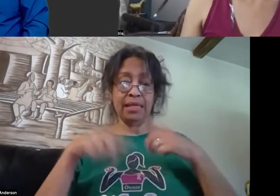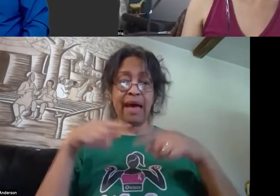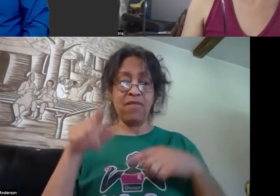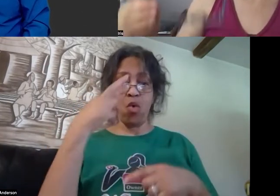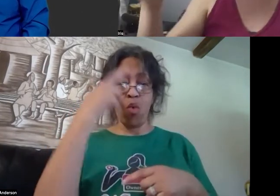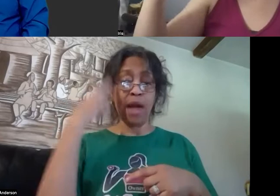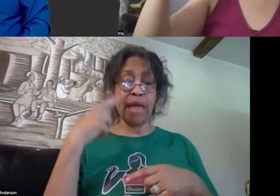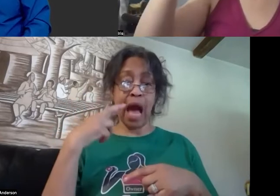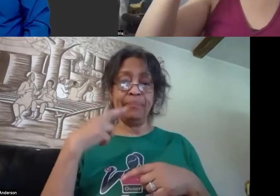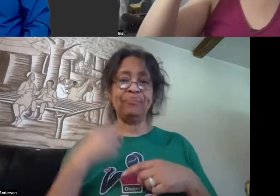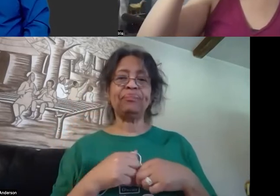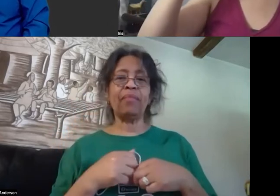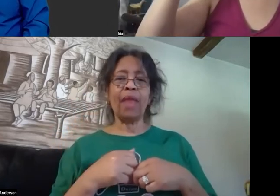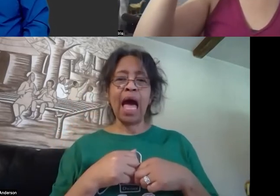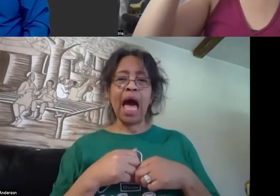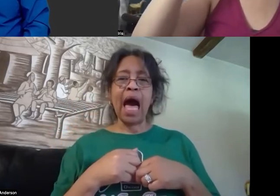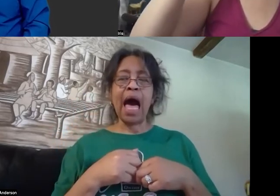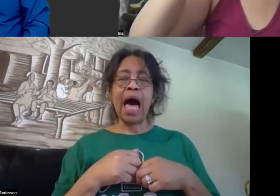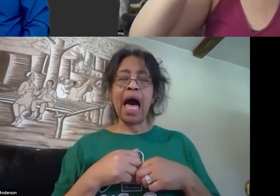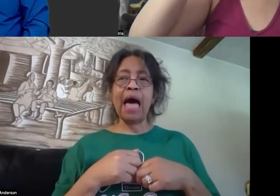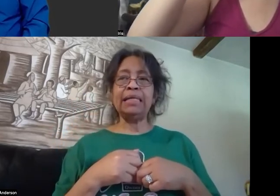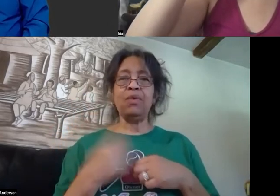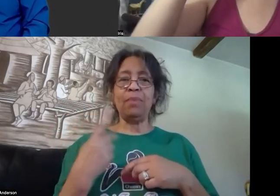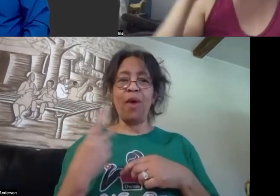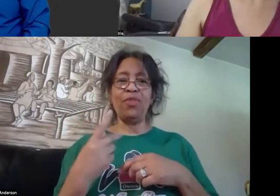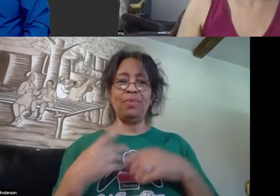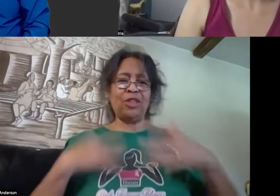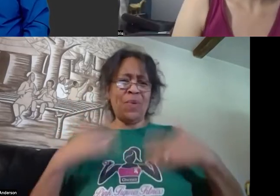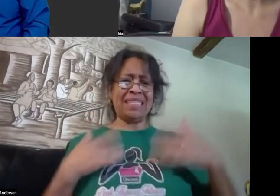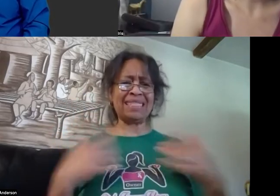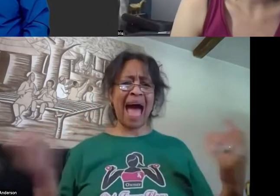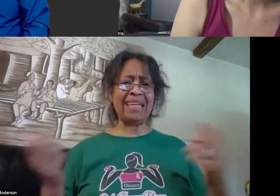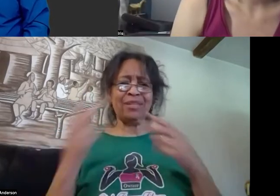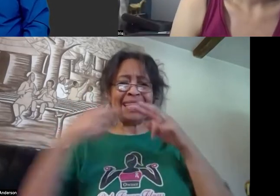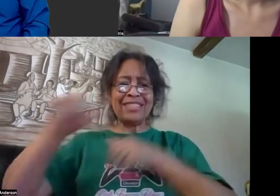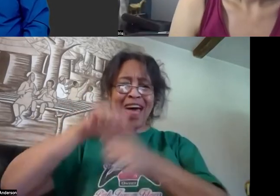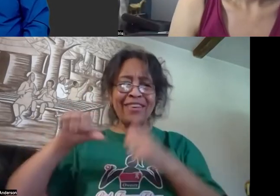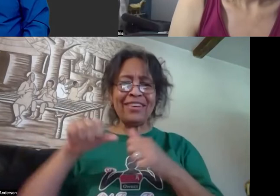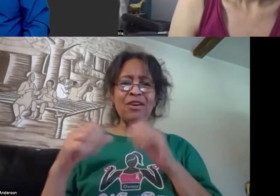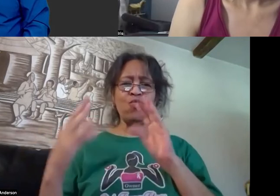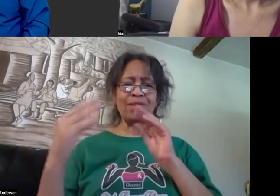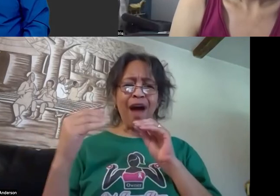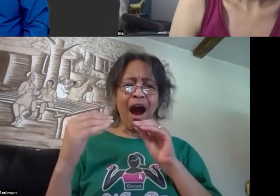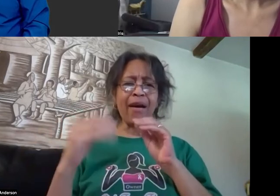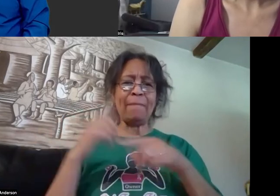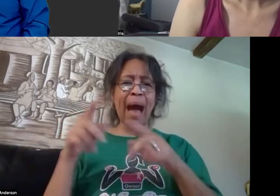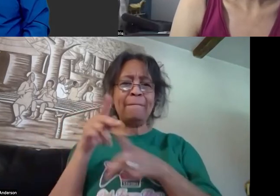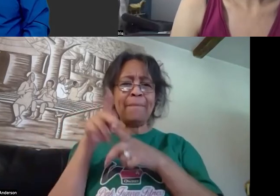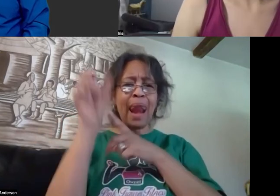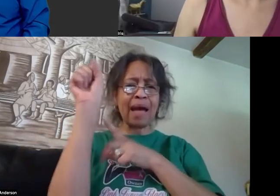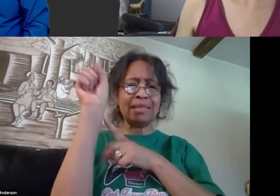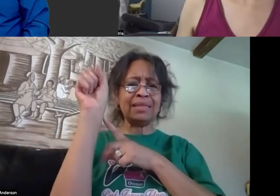is that her, Rhonda? And we both started to see each other. We talk